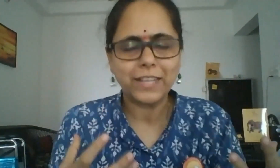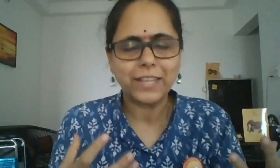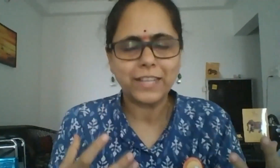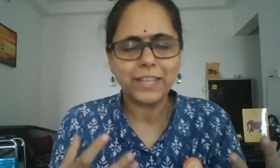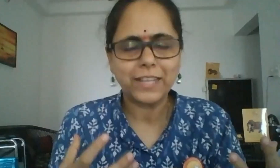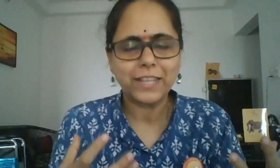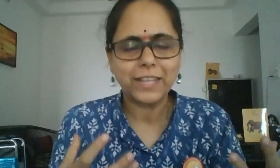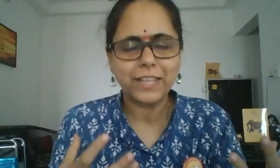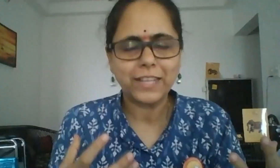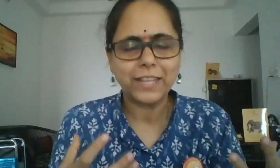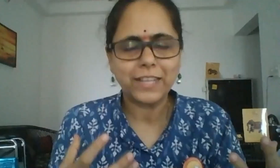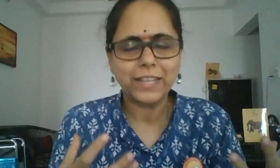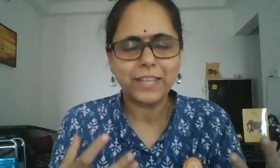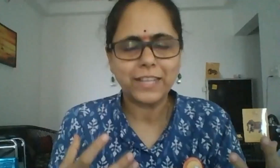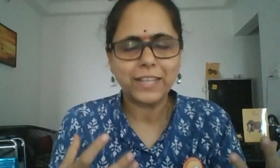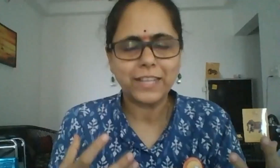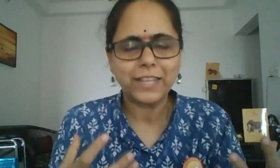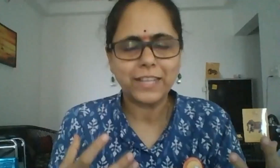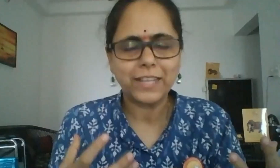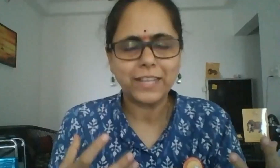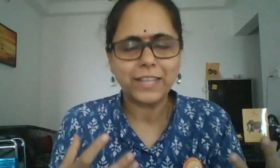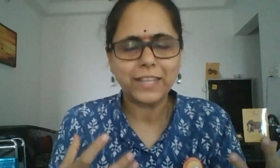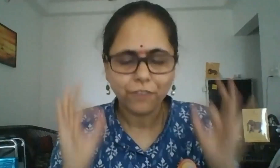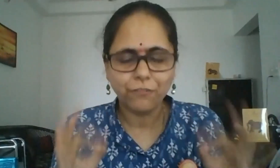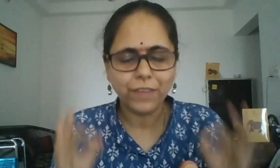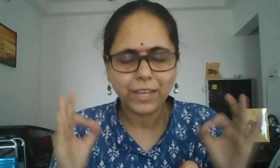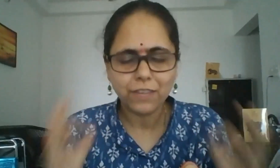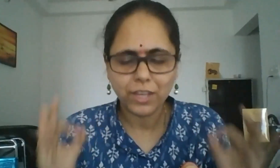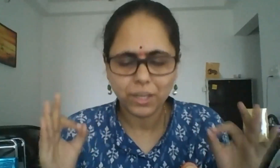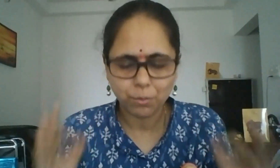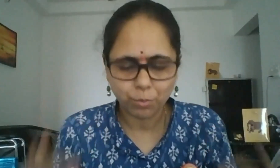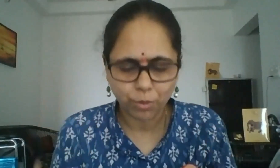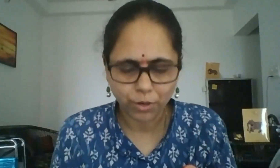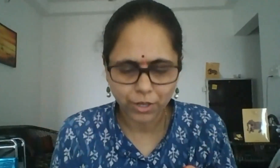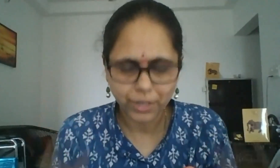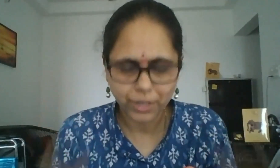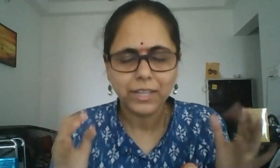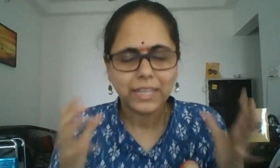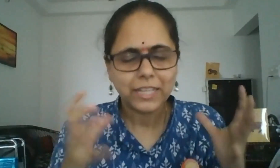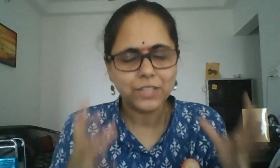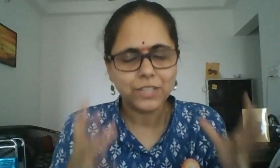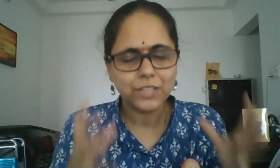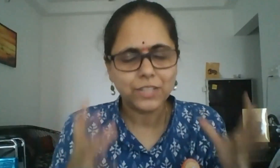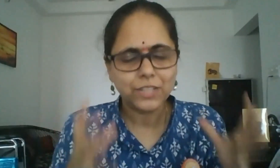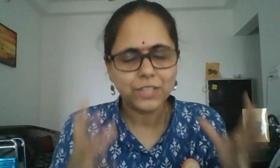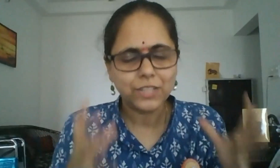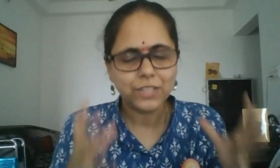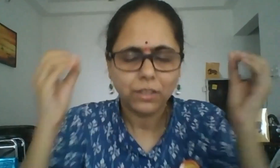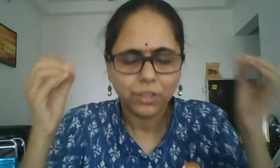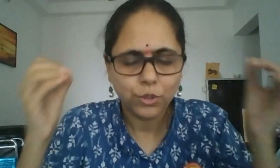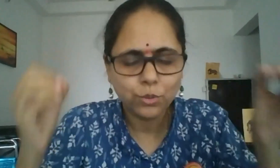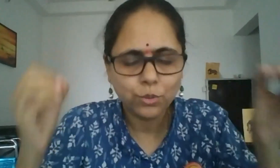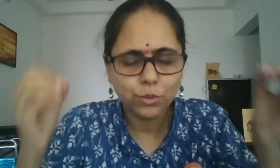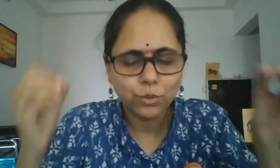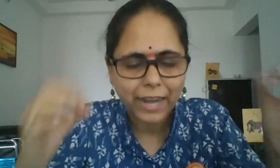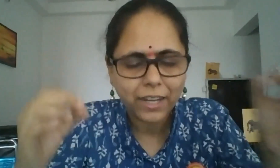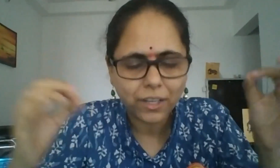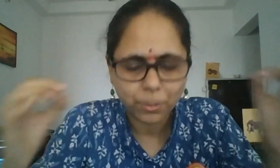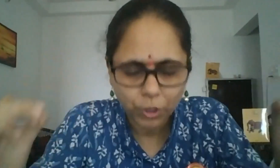to sign. For that, very, very important is to use right